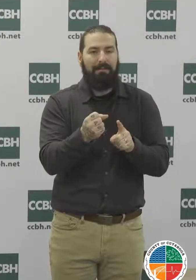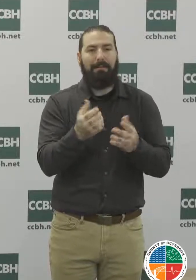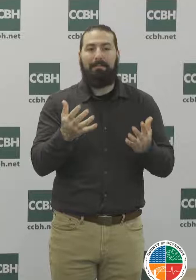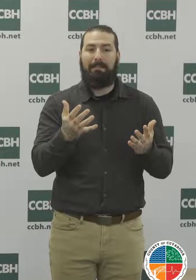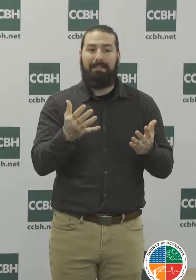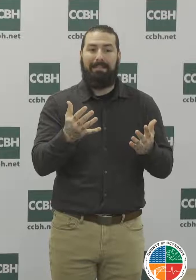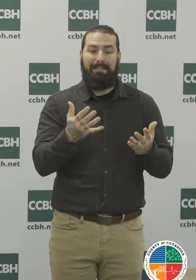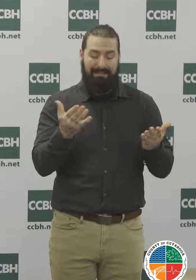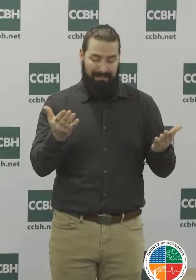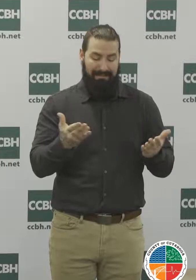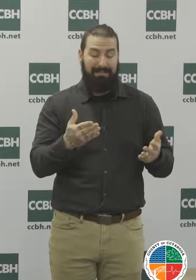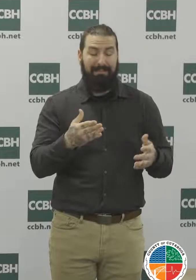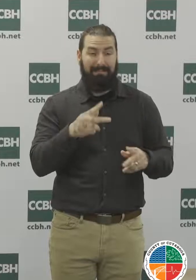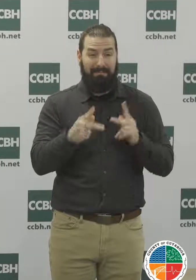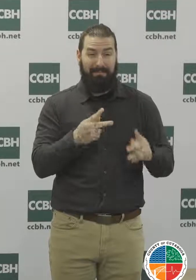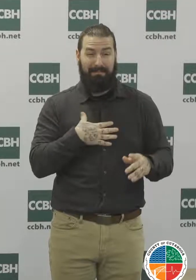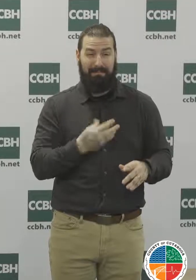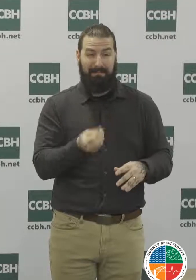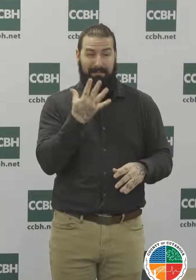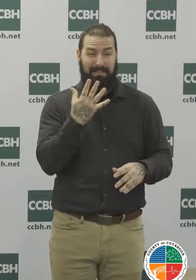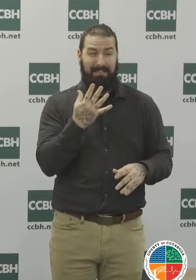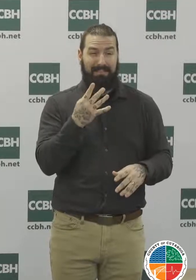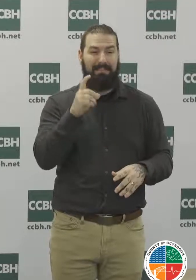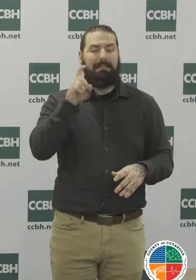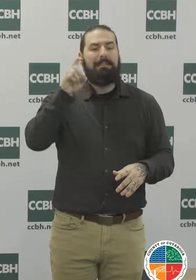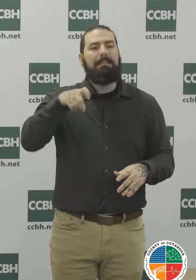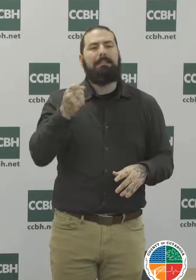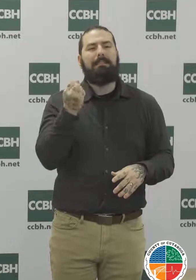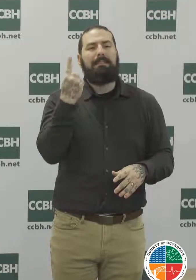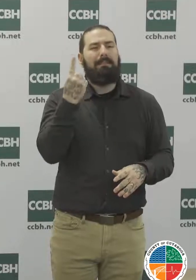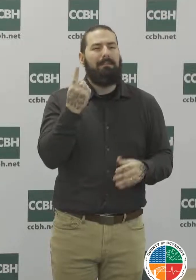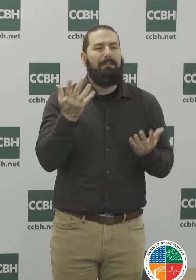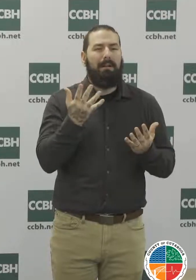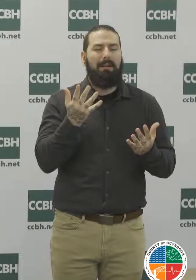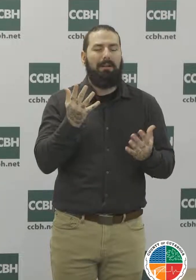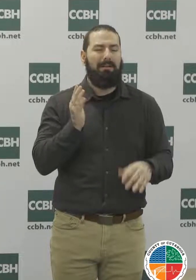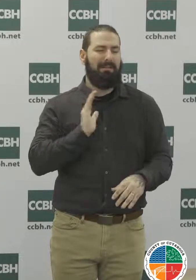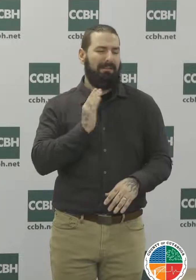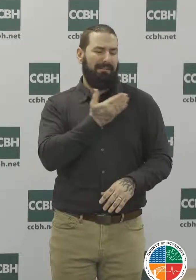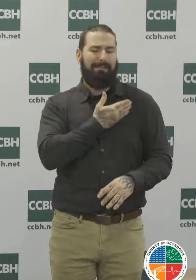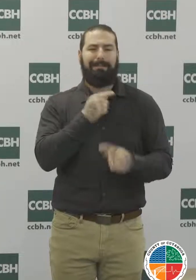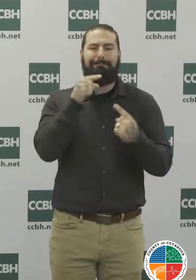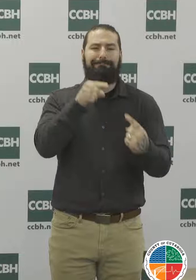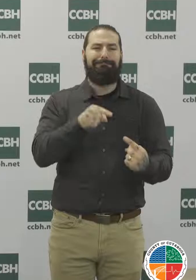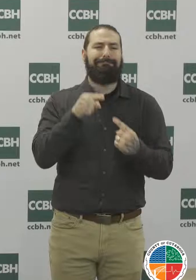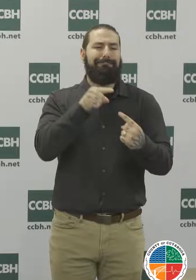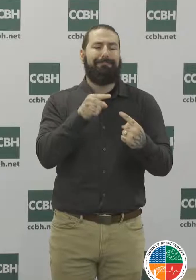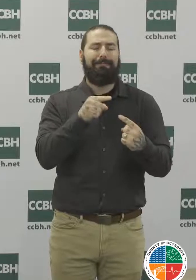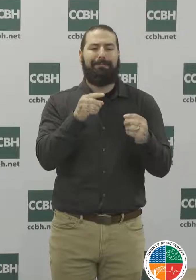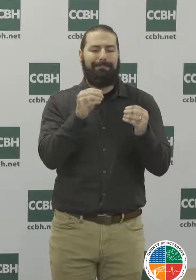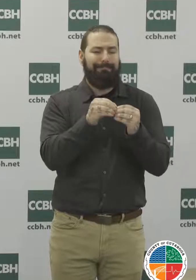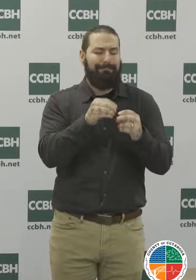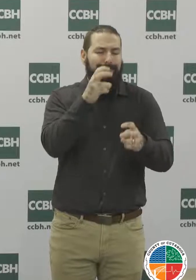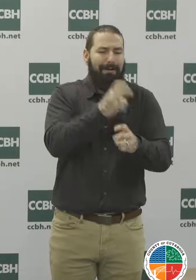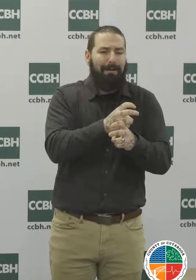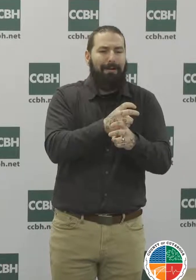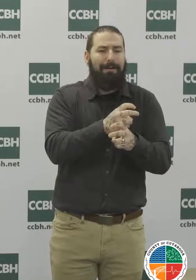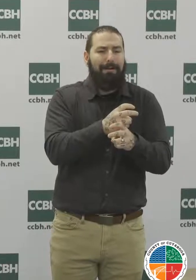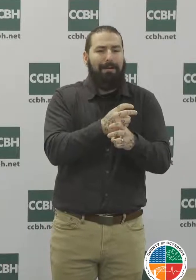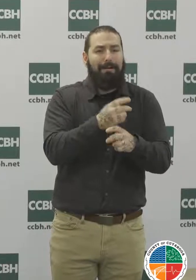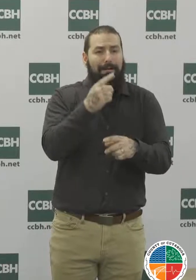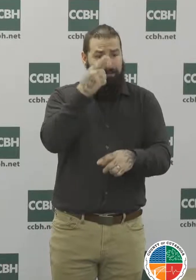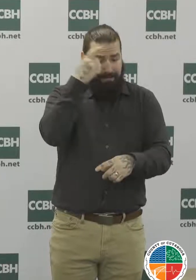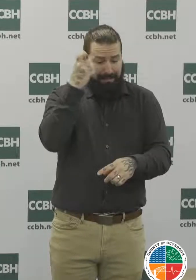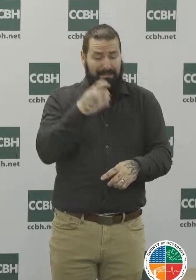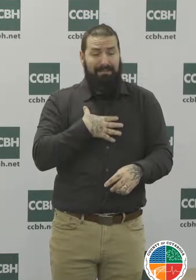who are white need to understand is that our struggles are not made more difficult by the color of our skin, and